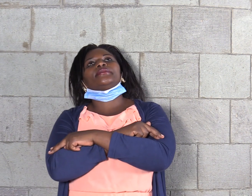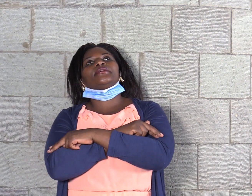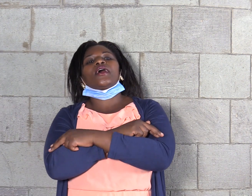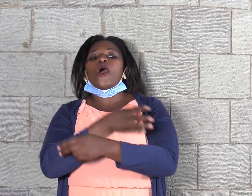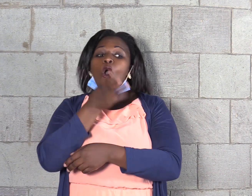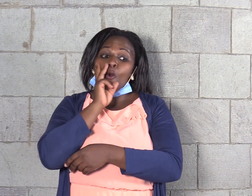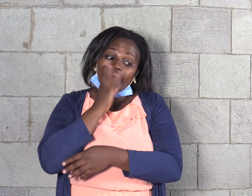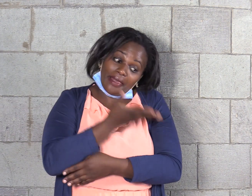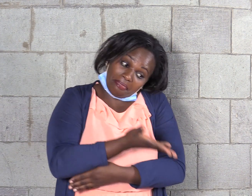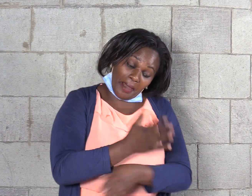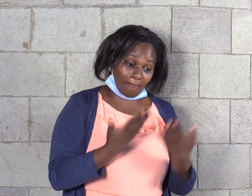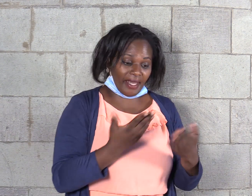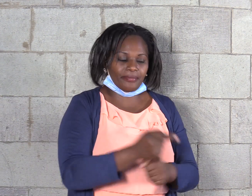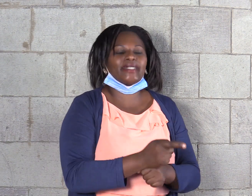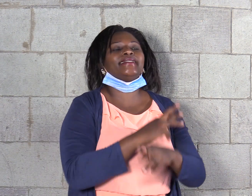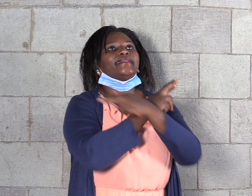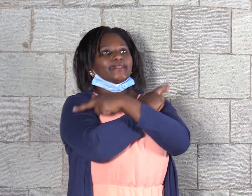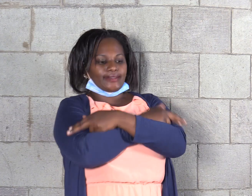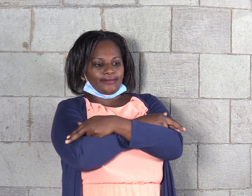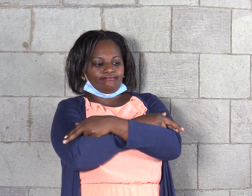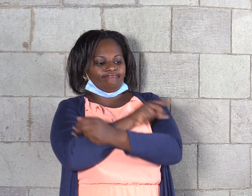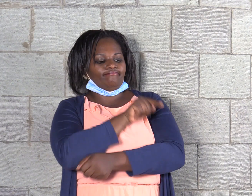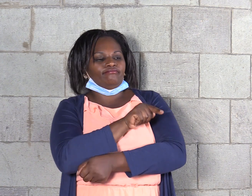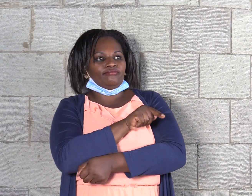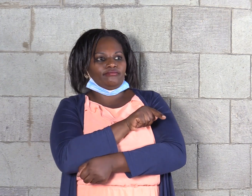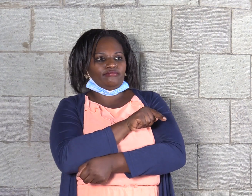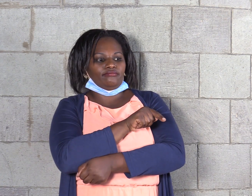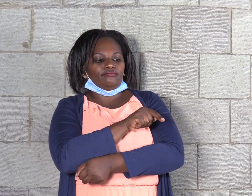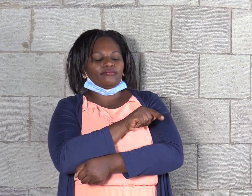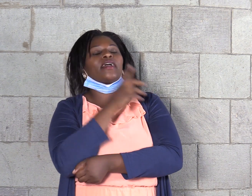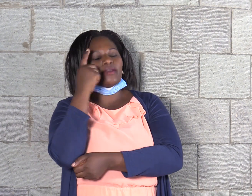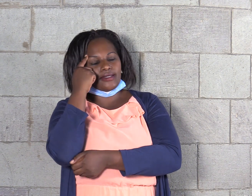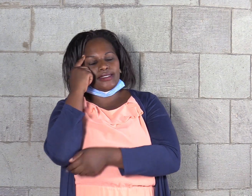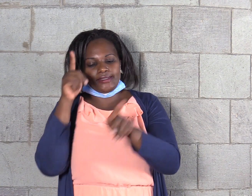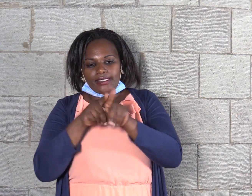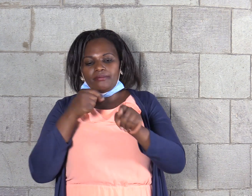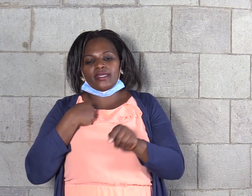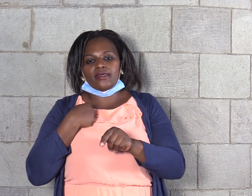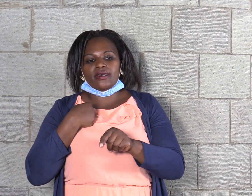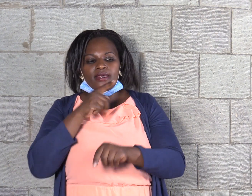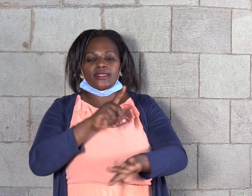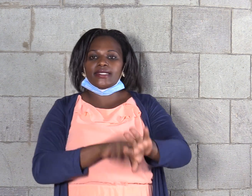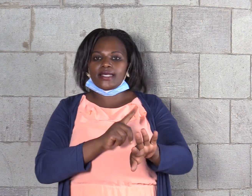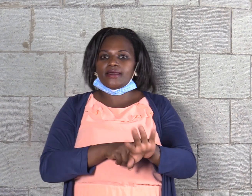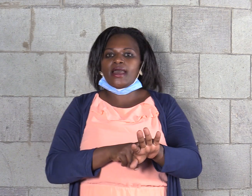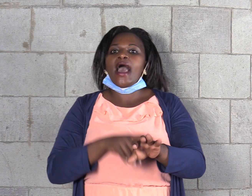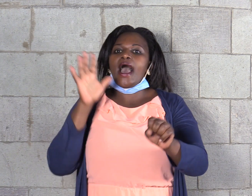and to rest. And that's how I look at this book. In this time, there's so much happening in our